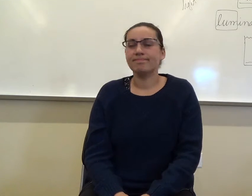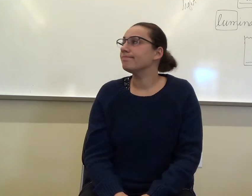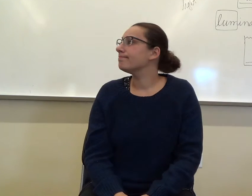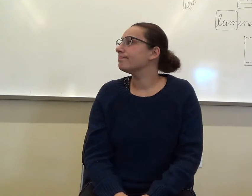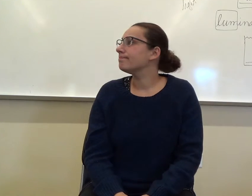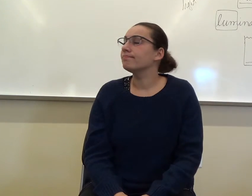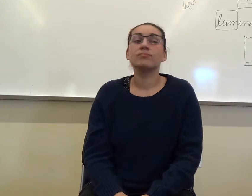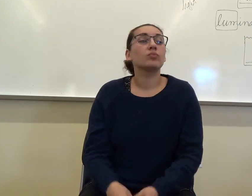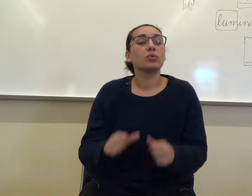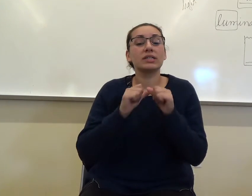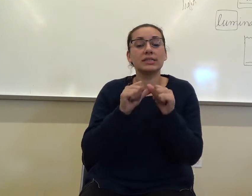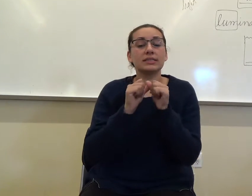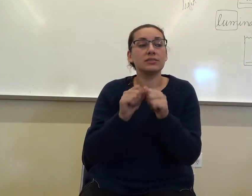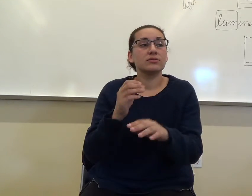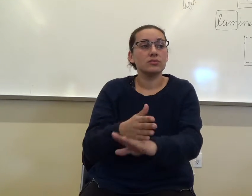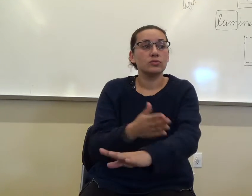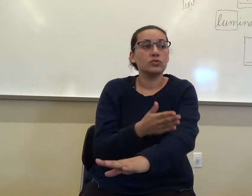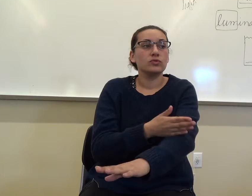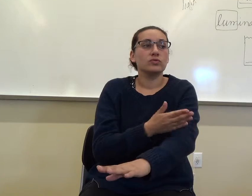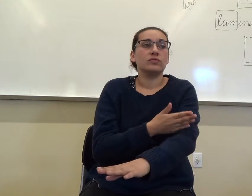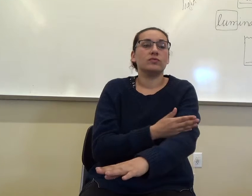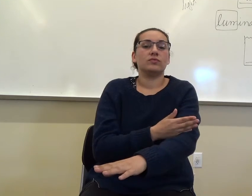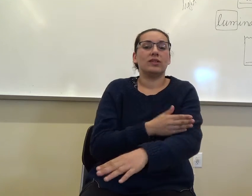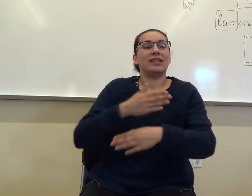next several weeks, is moving from,